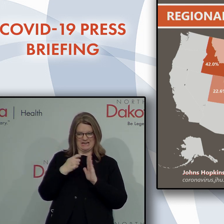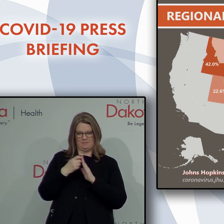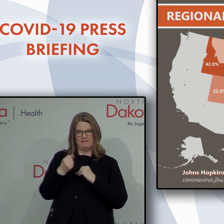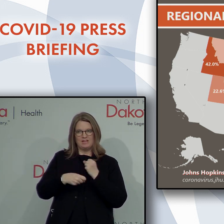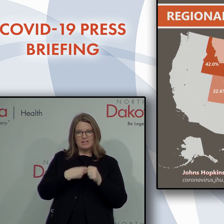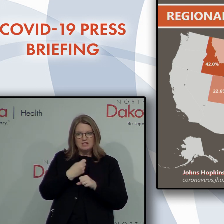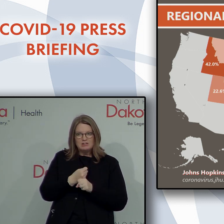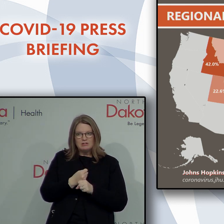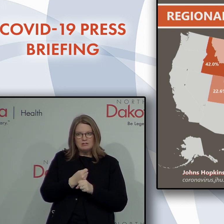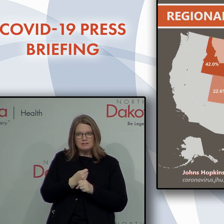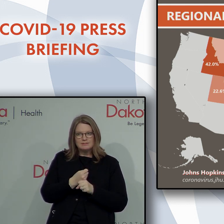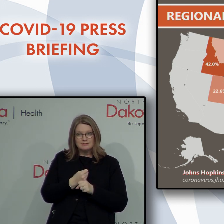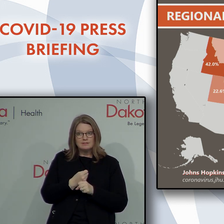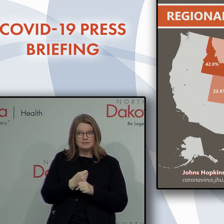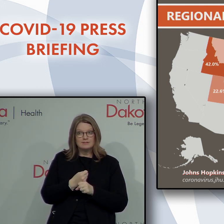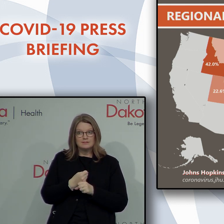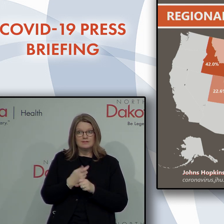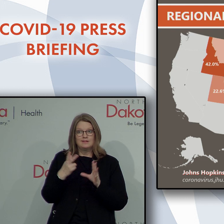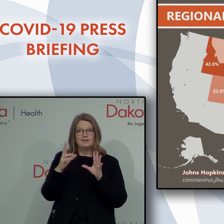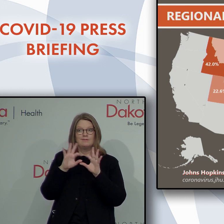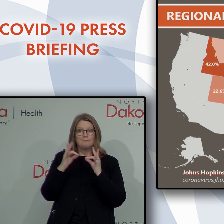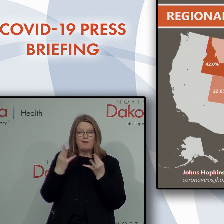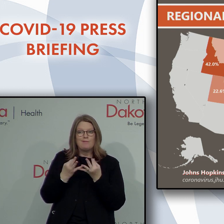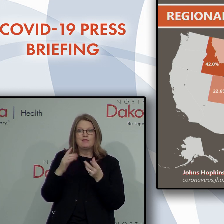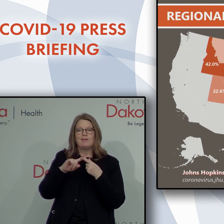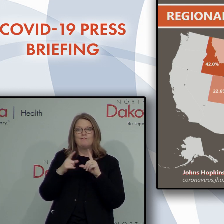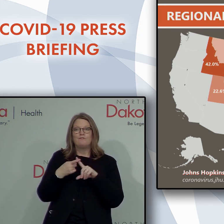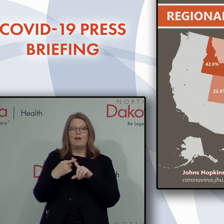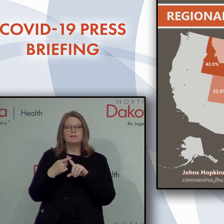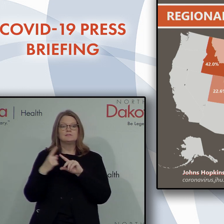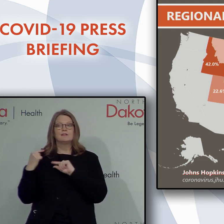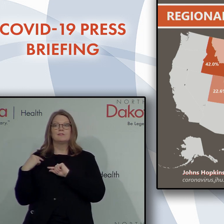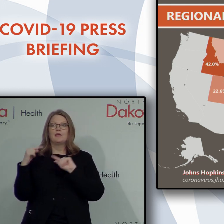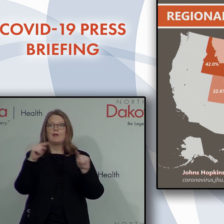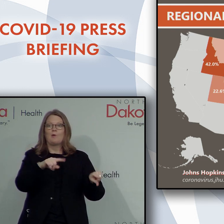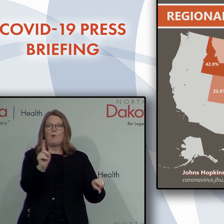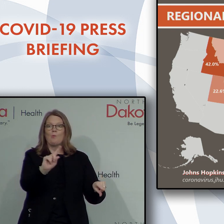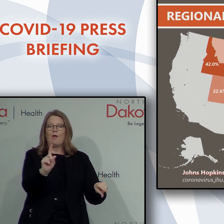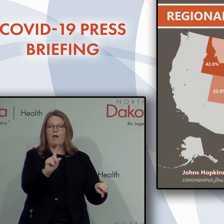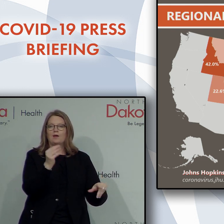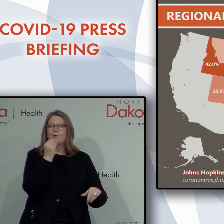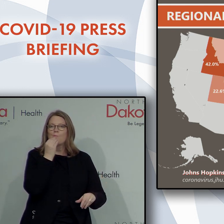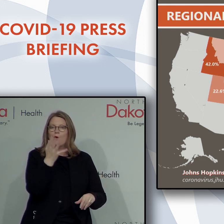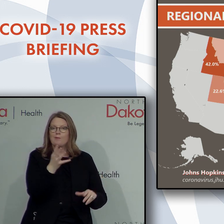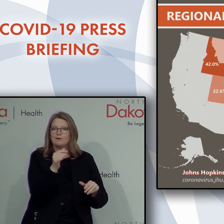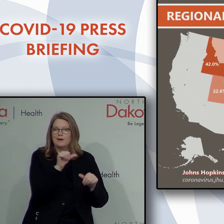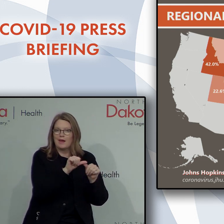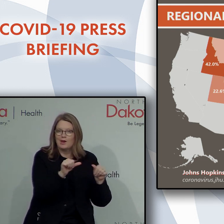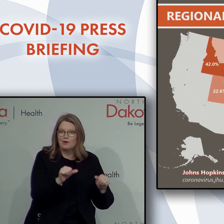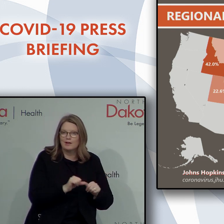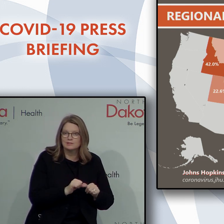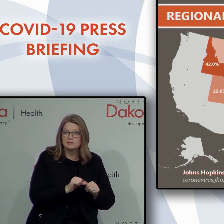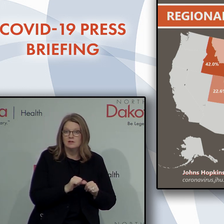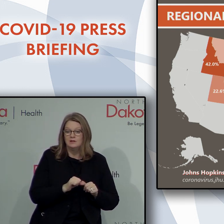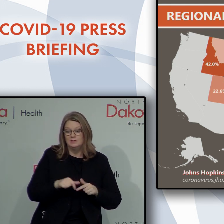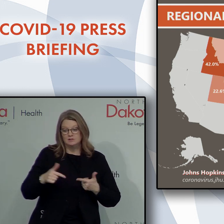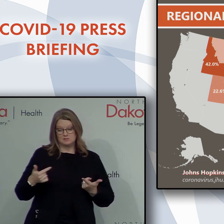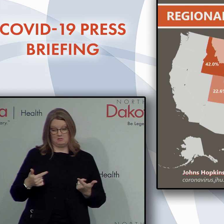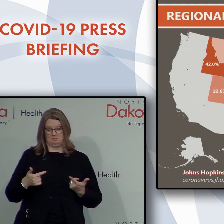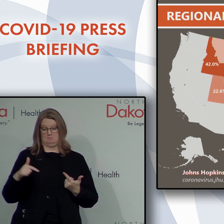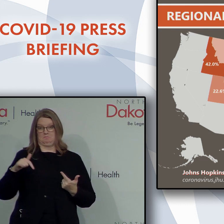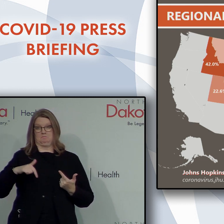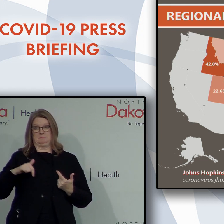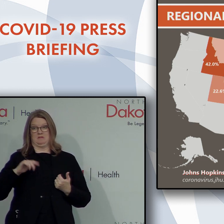ones travel to warmer climates, and while the numbers may be declining in our immediate neighborhood in the